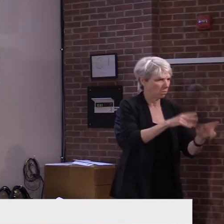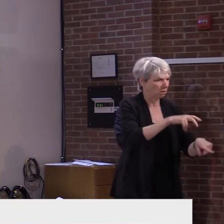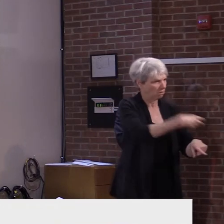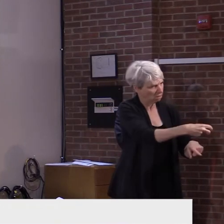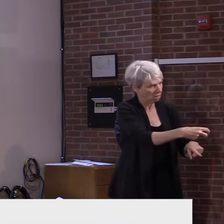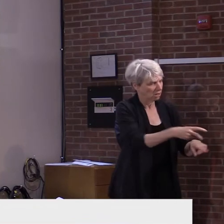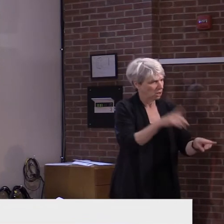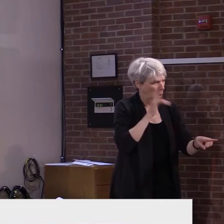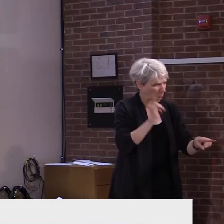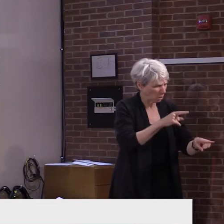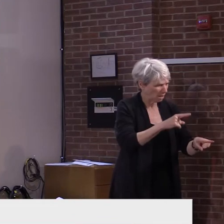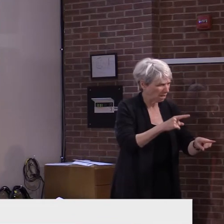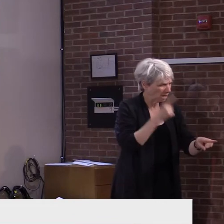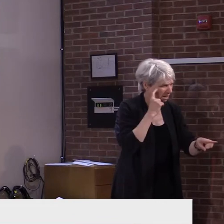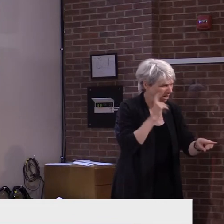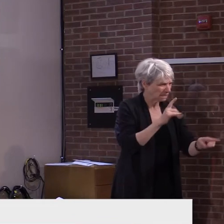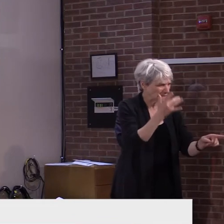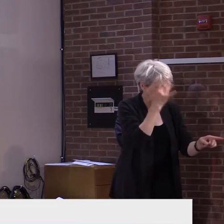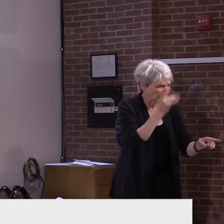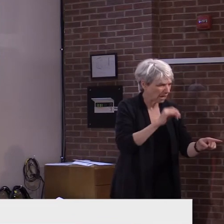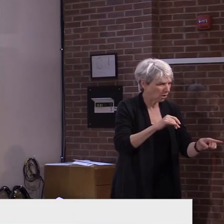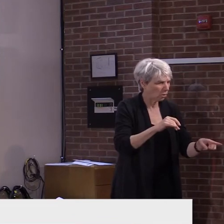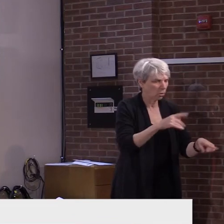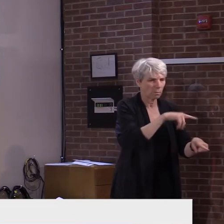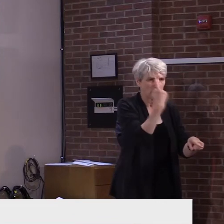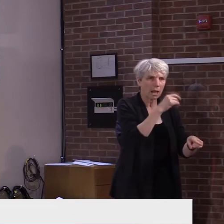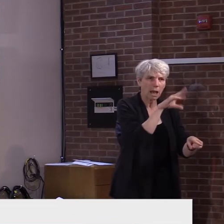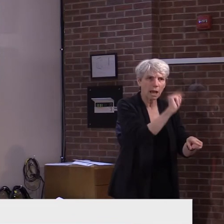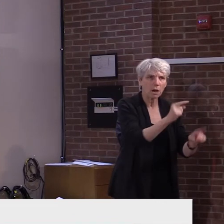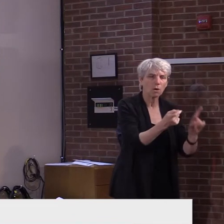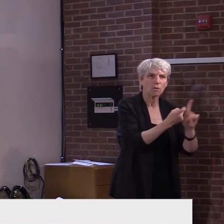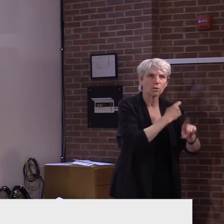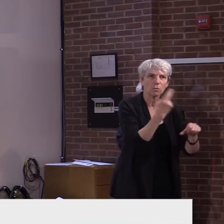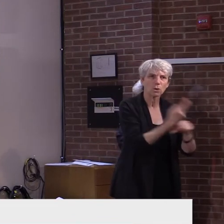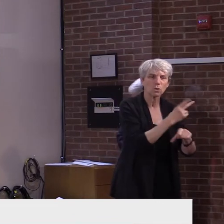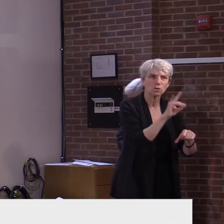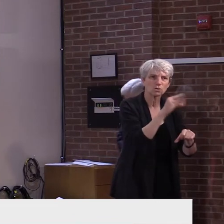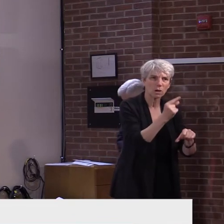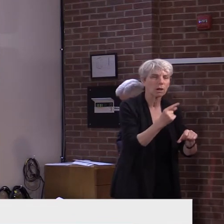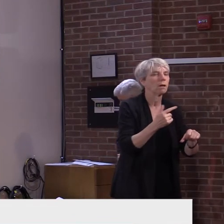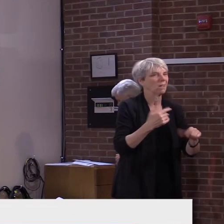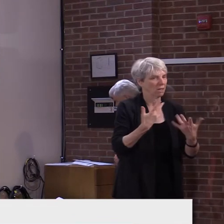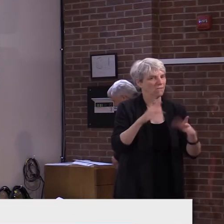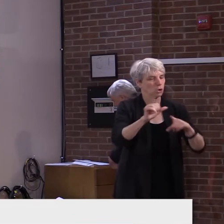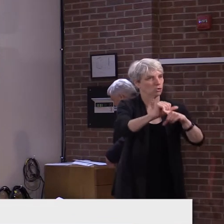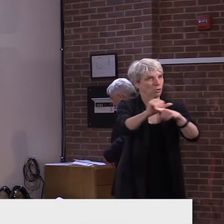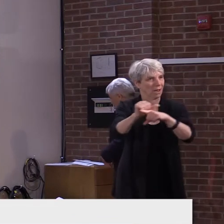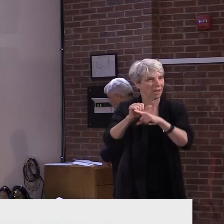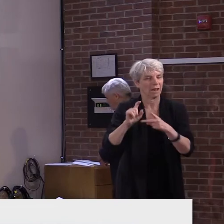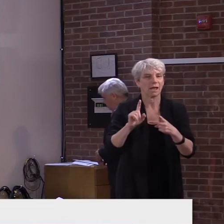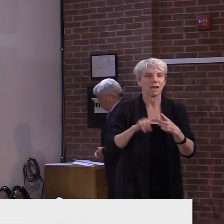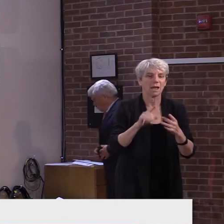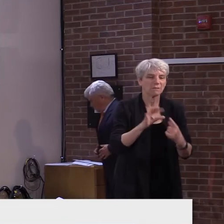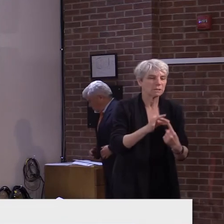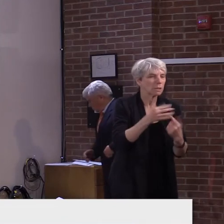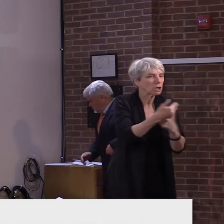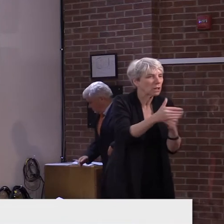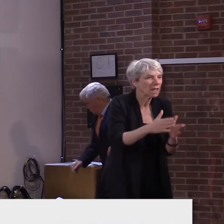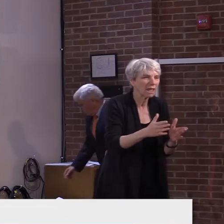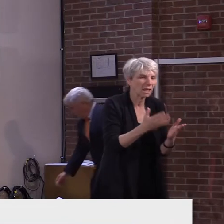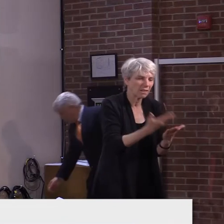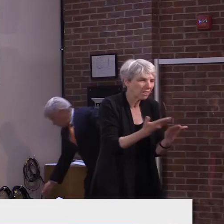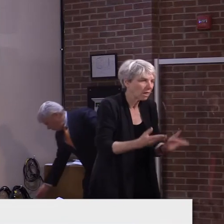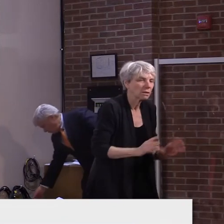signs of opioid use, including harm reduction training, naloxone leave behind kits, and other printed